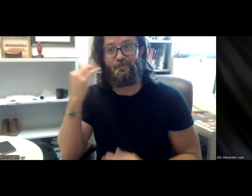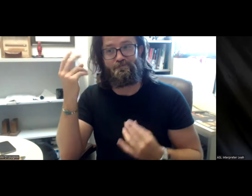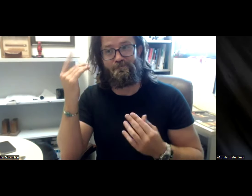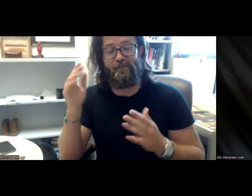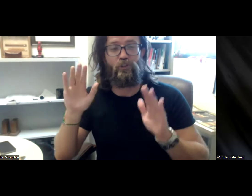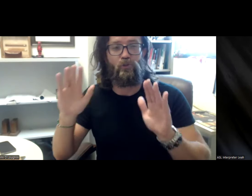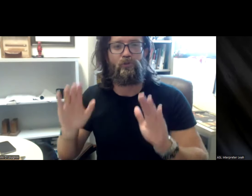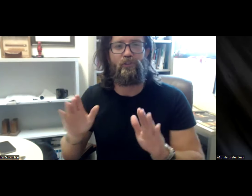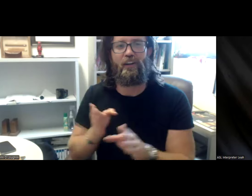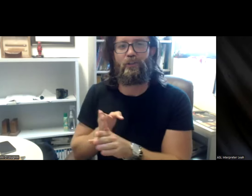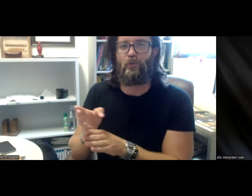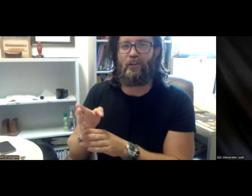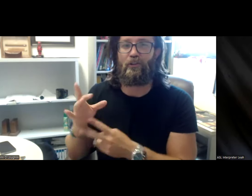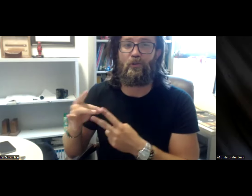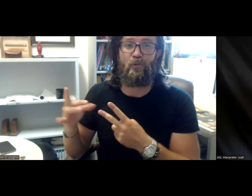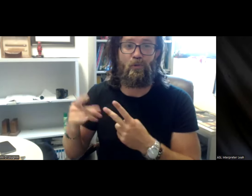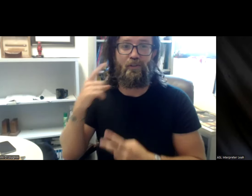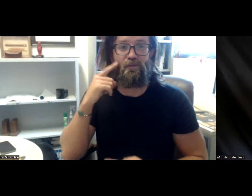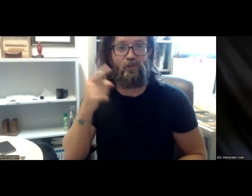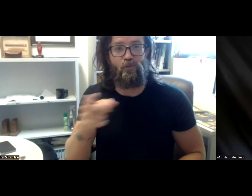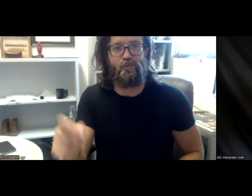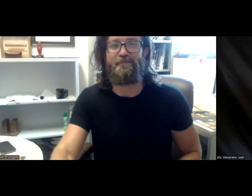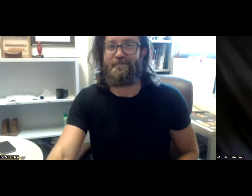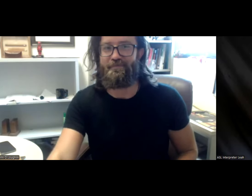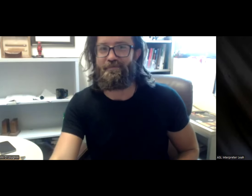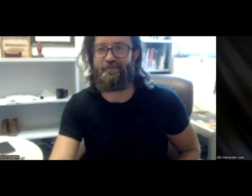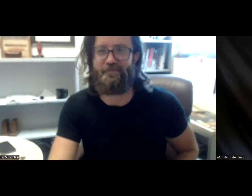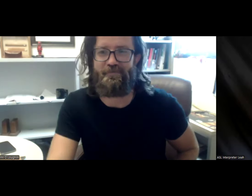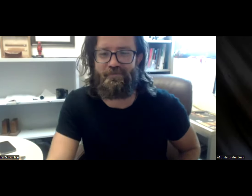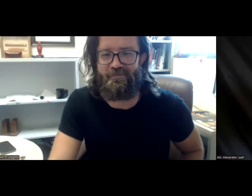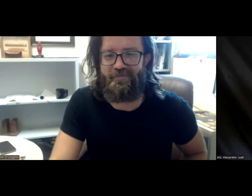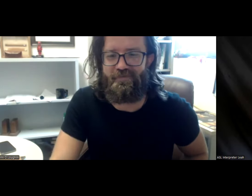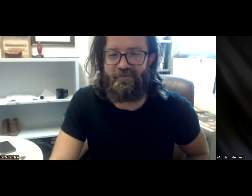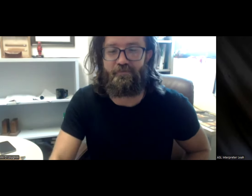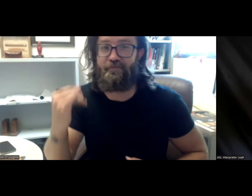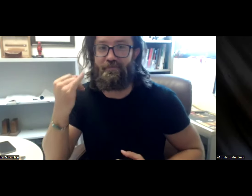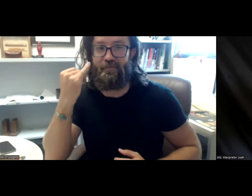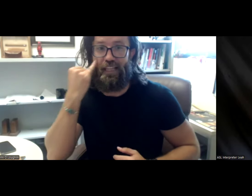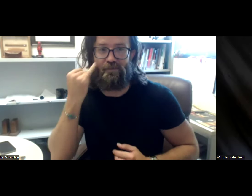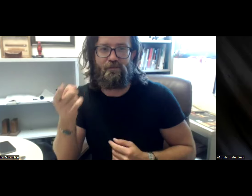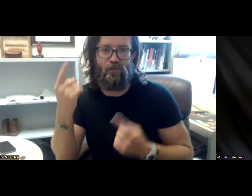bit. So if you're thinking about that, it's a great career option for you